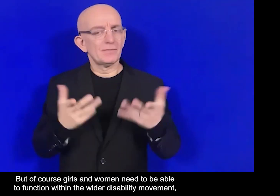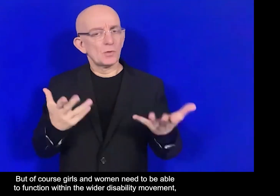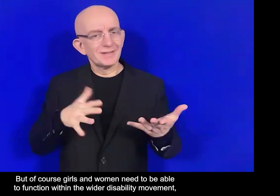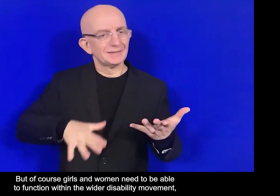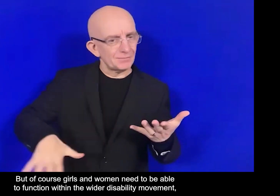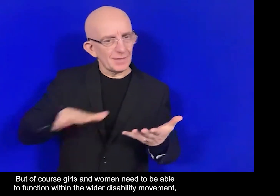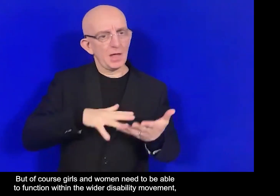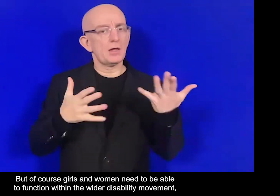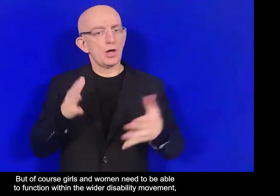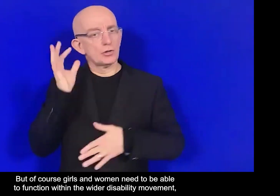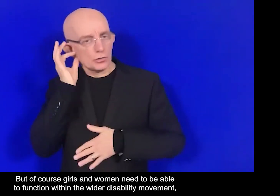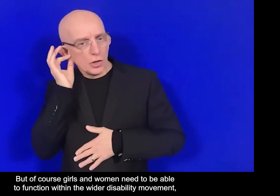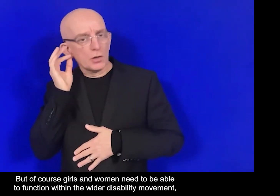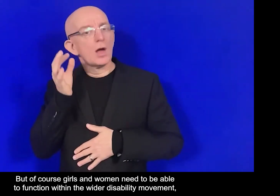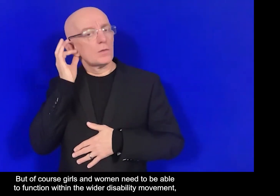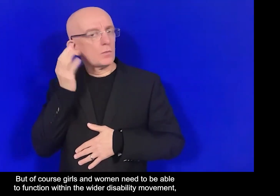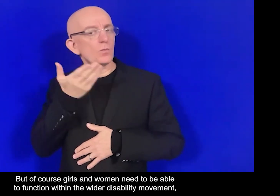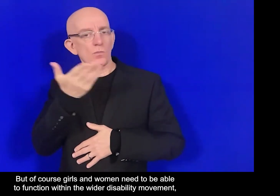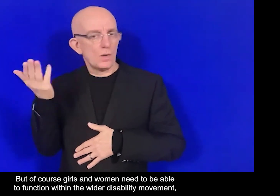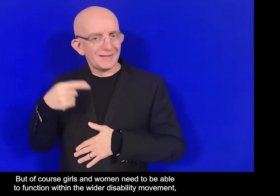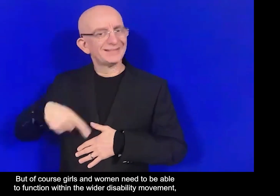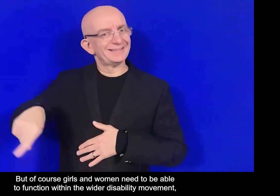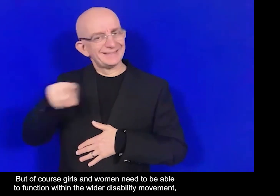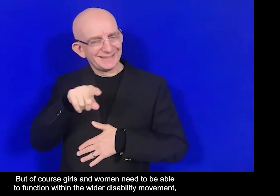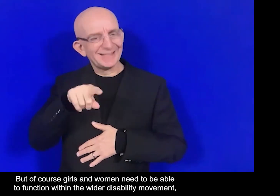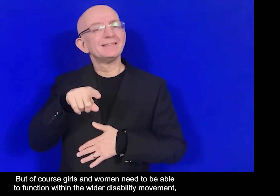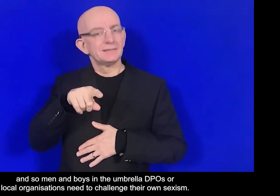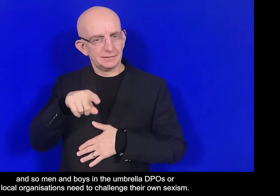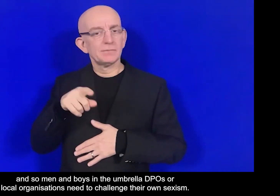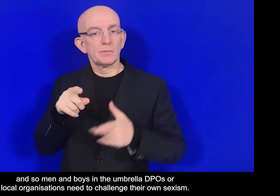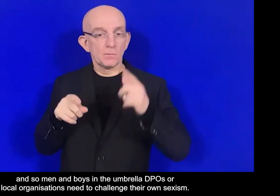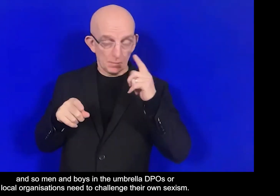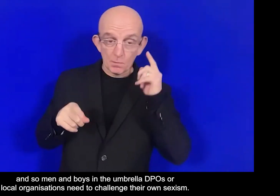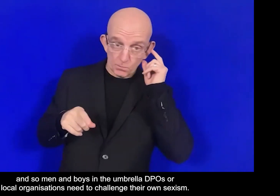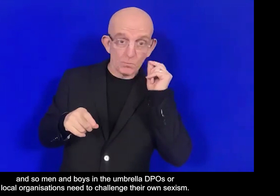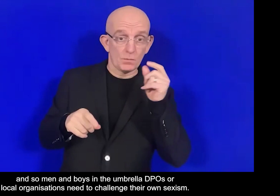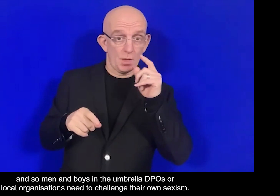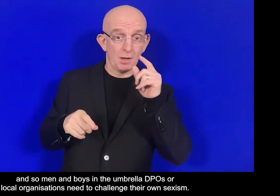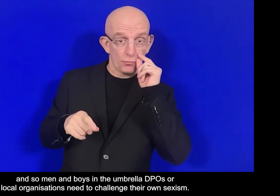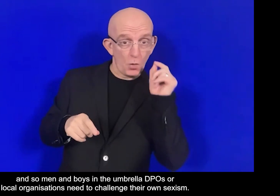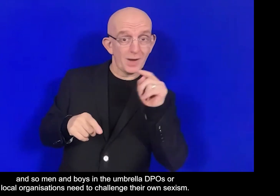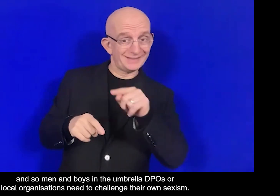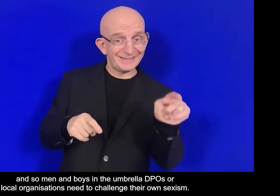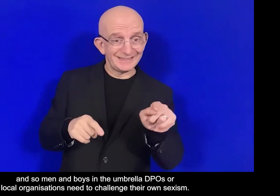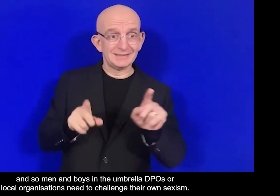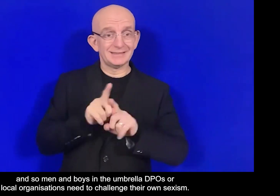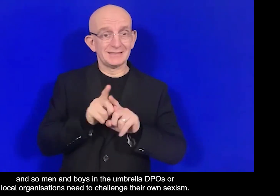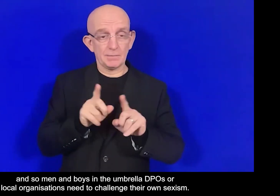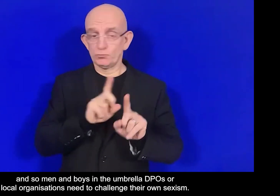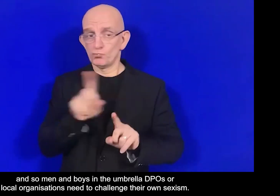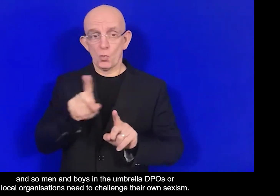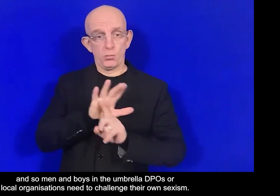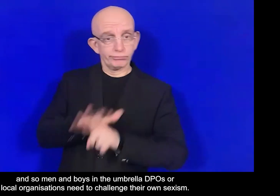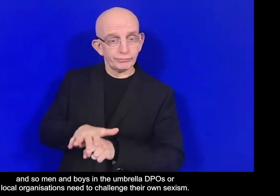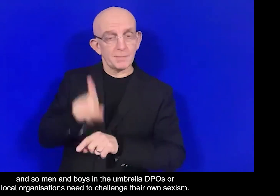girls and women need to be able to function within the wider disability movement. And so men and boys in the umbrella